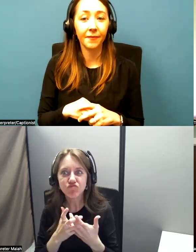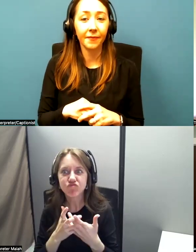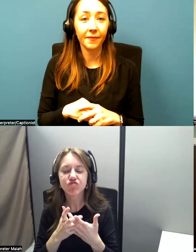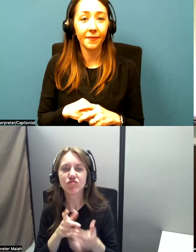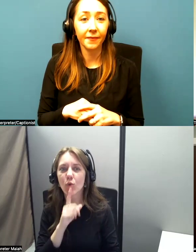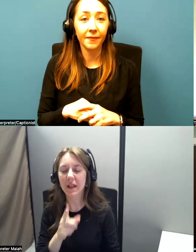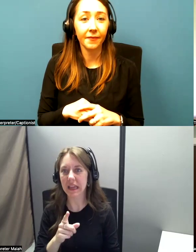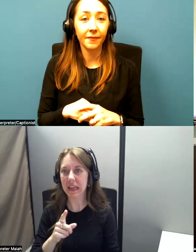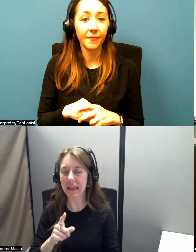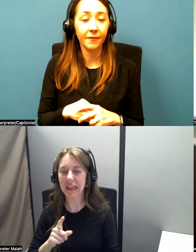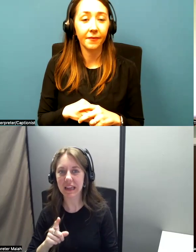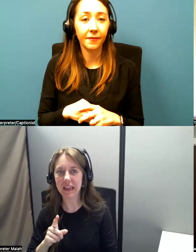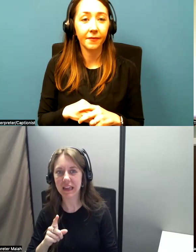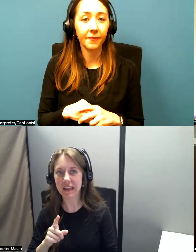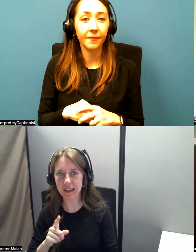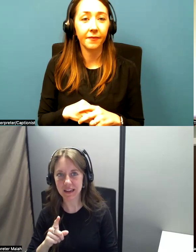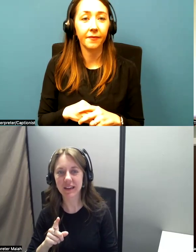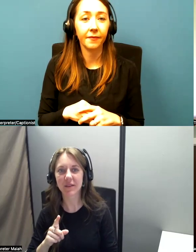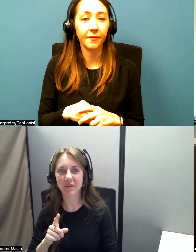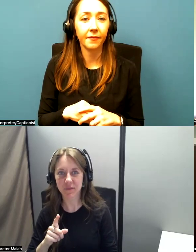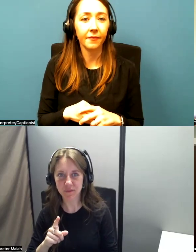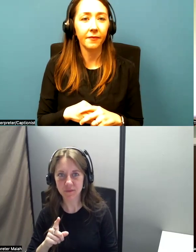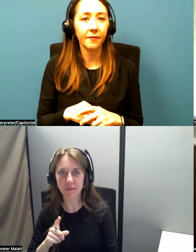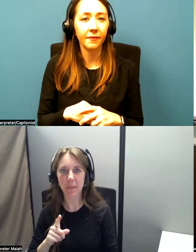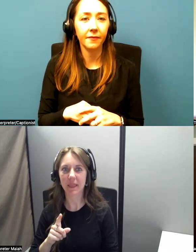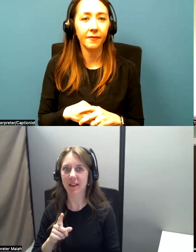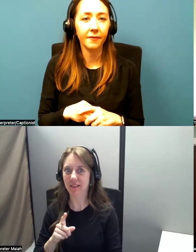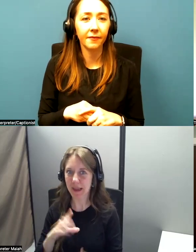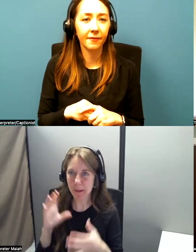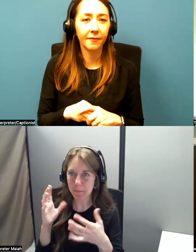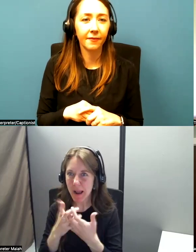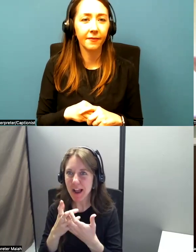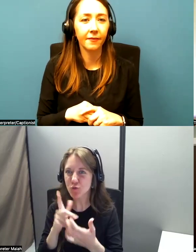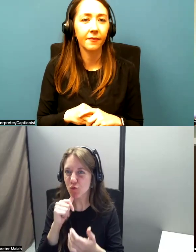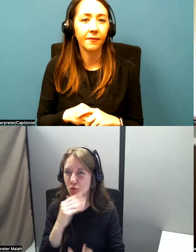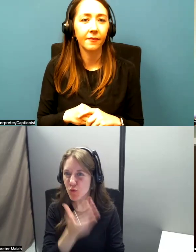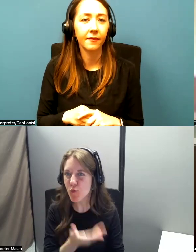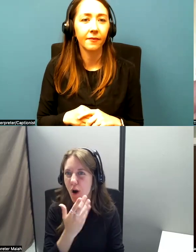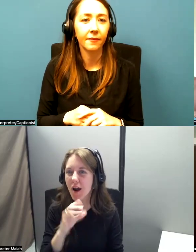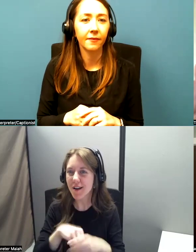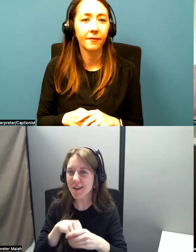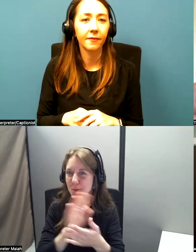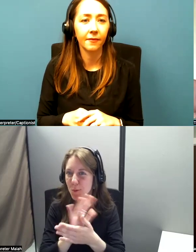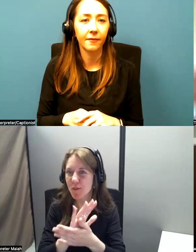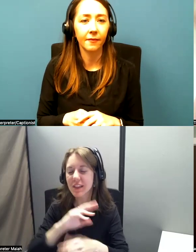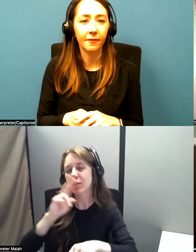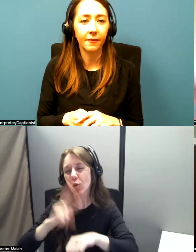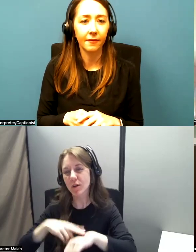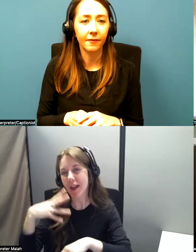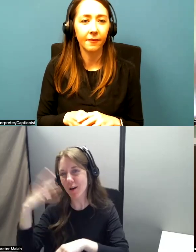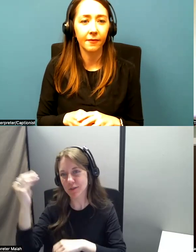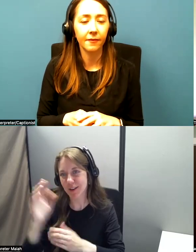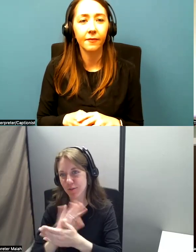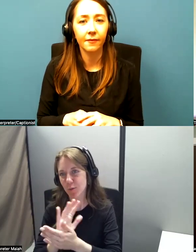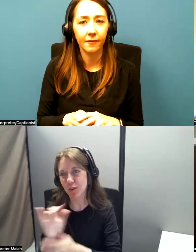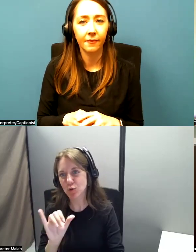really tell you and I who you are at the point that in the movie, and of course outside of the movie too, like